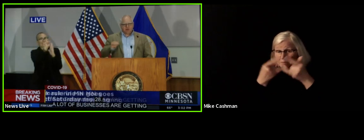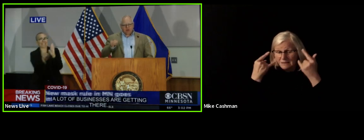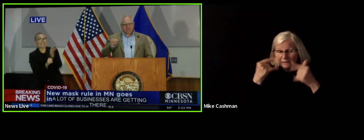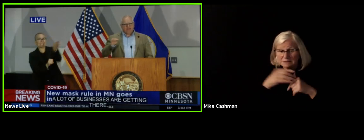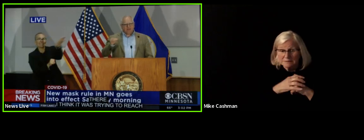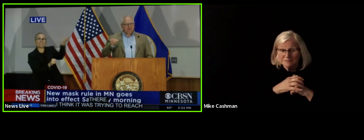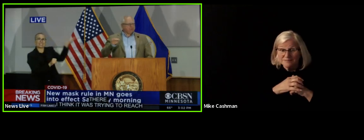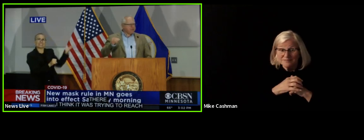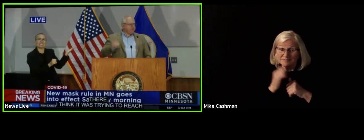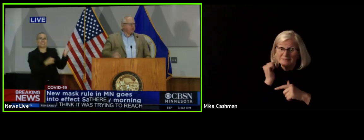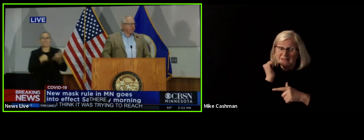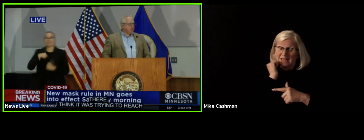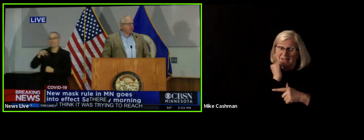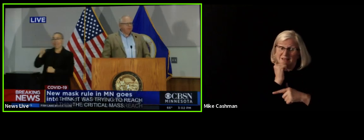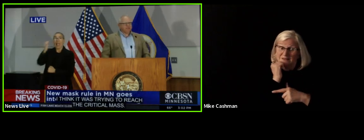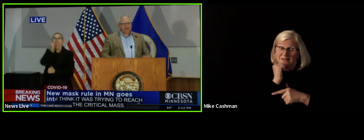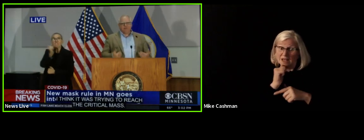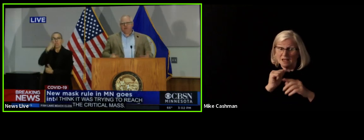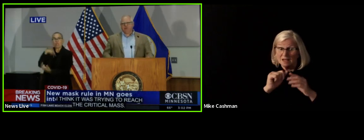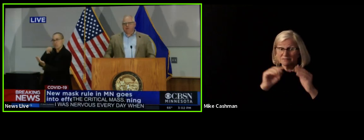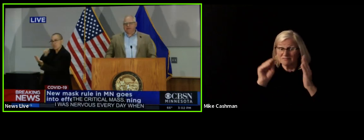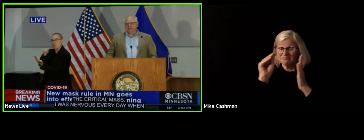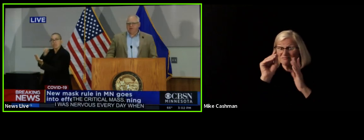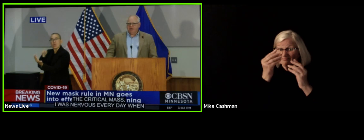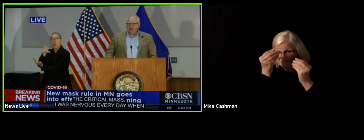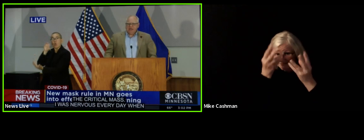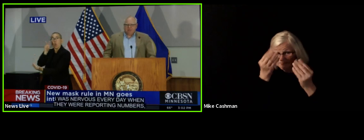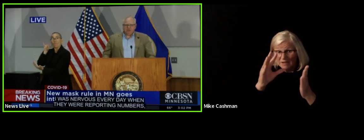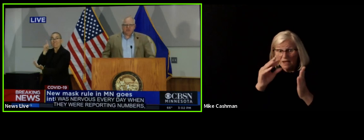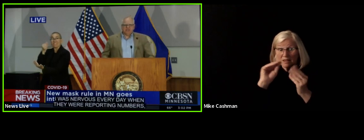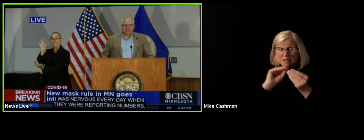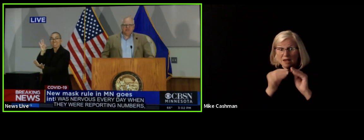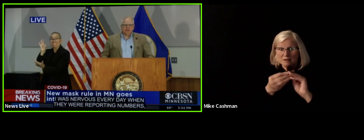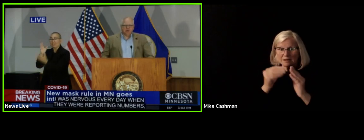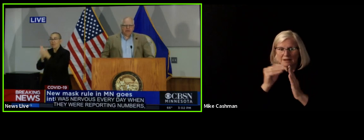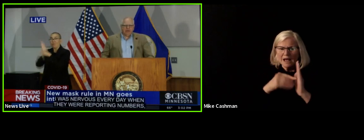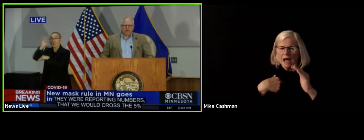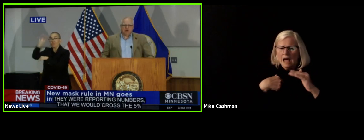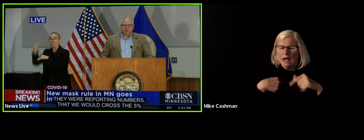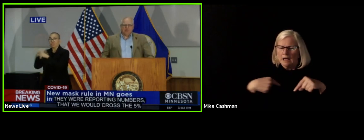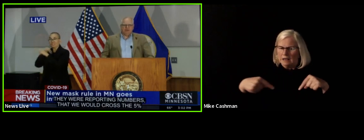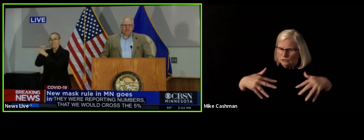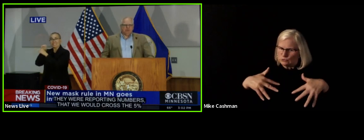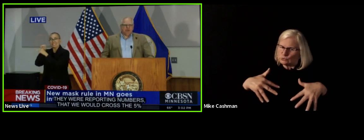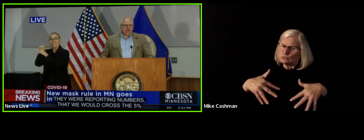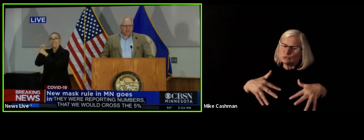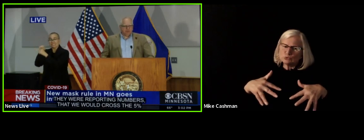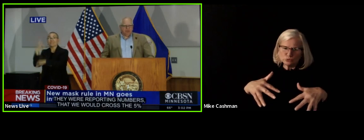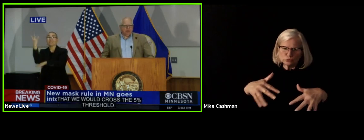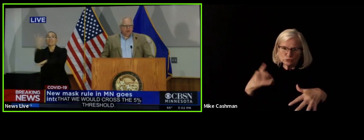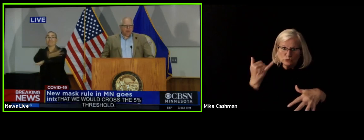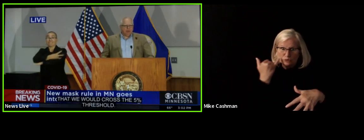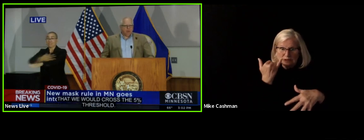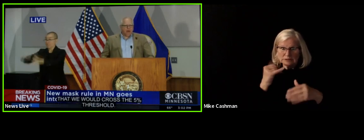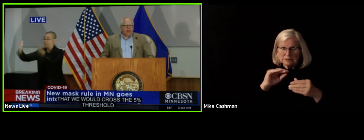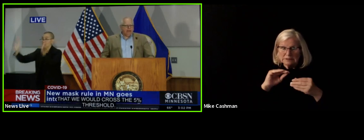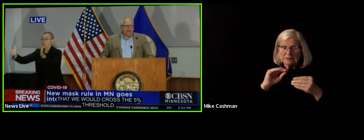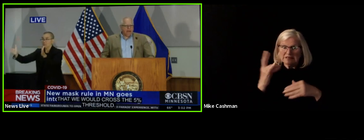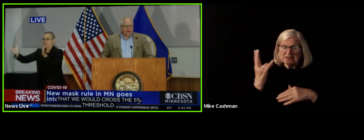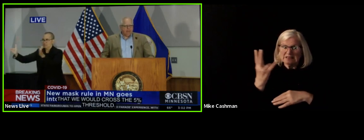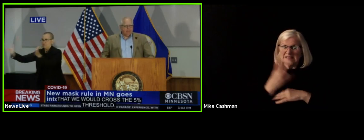would cross that 5% threshold. I was kind of viewing for myself, if we saw a 7-day rolling average go above 5%, I was going to go no matter